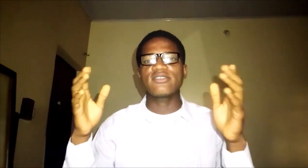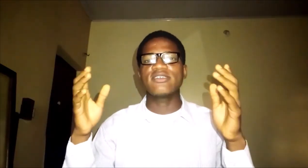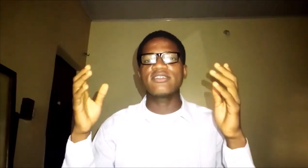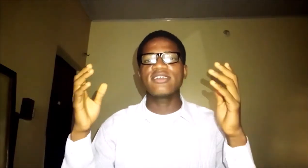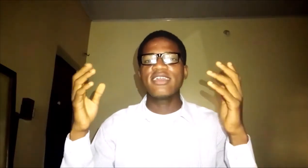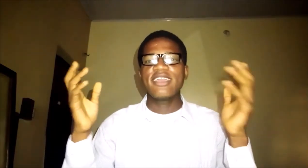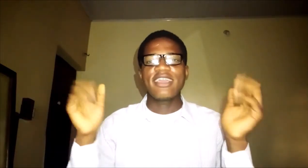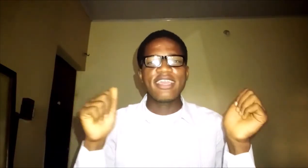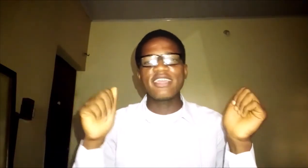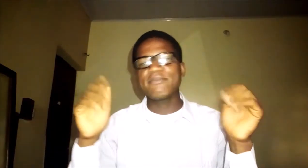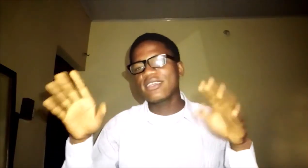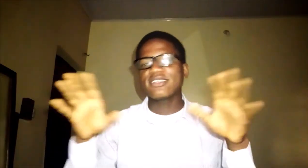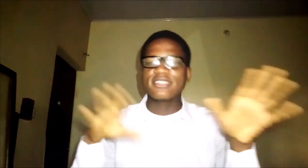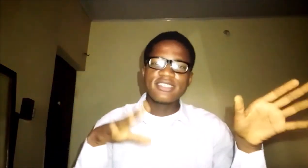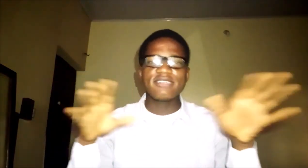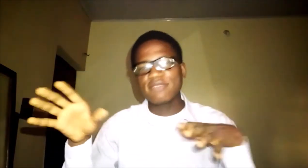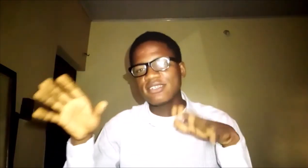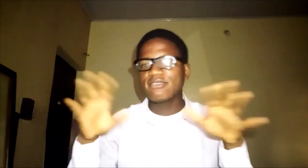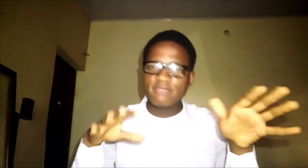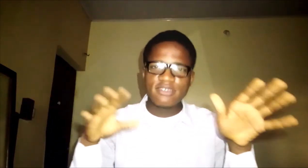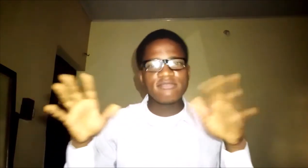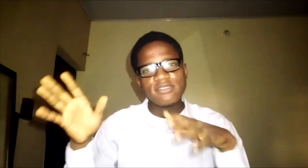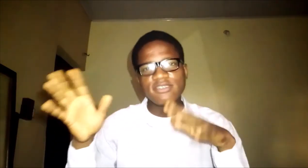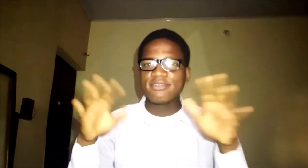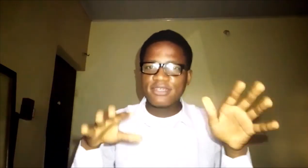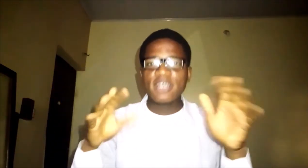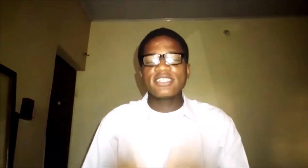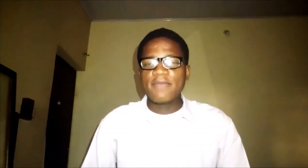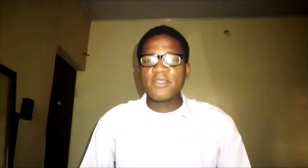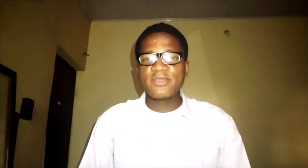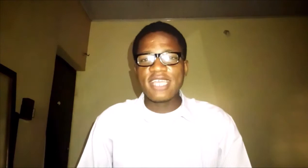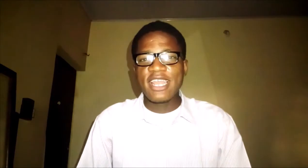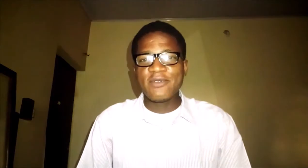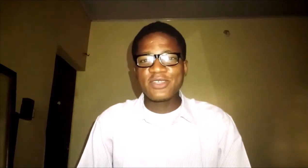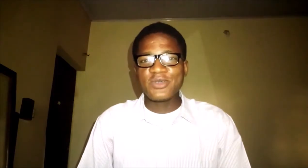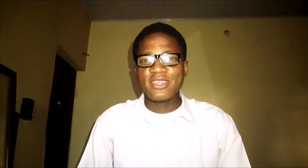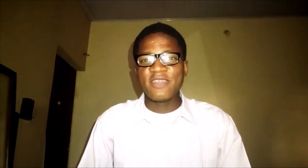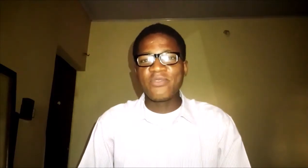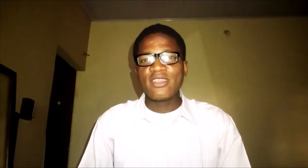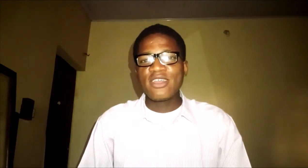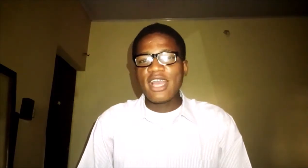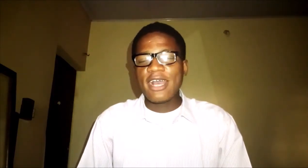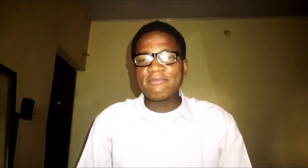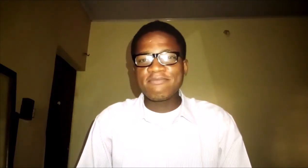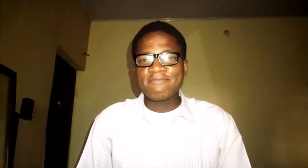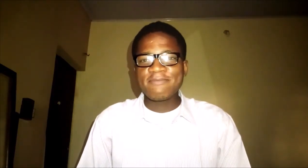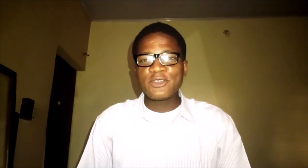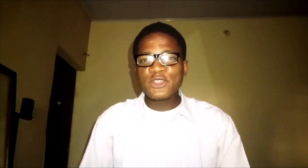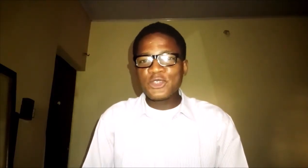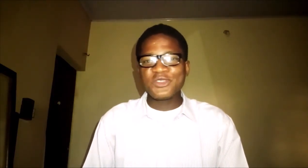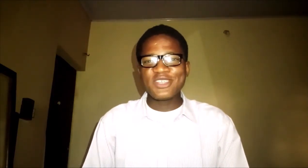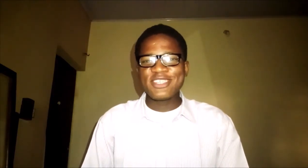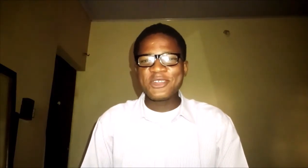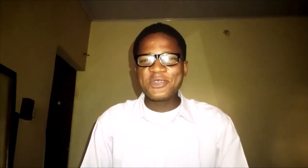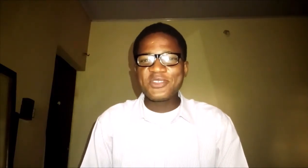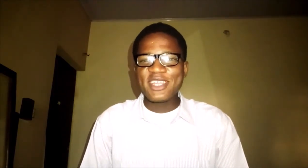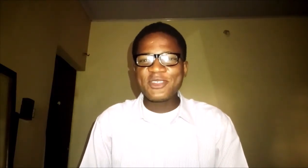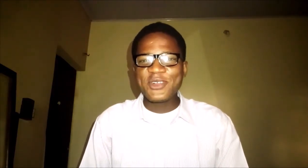learn A, B, C, B, B, B, B. The same thing with sign language. Okay. Good news, it's not going to take so long